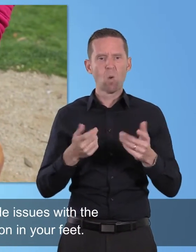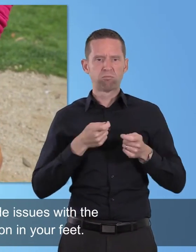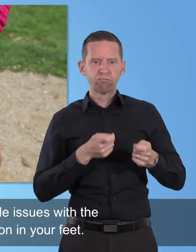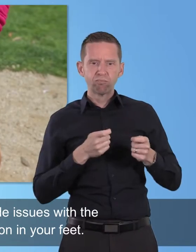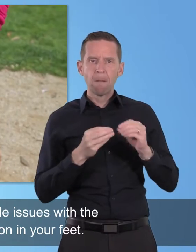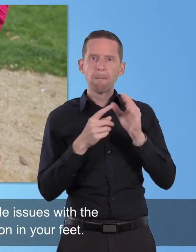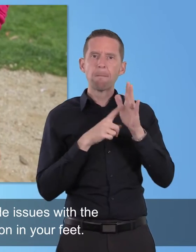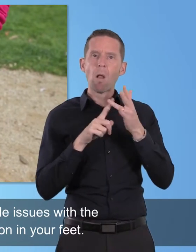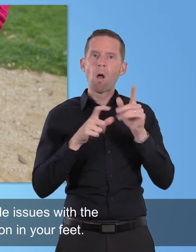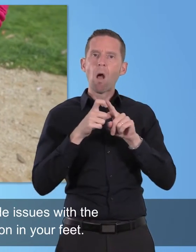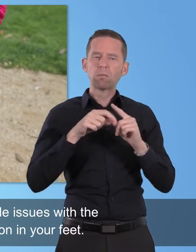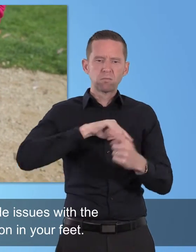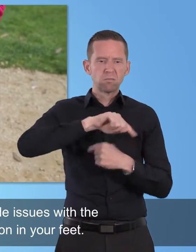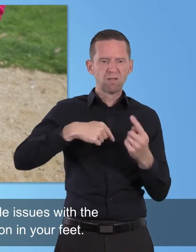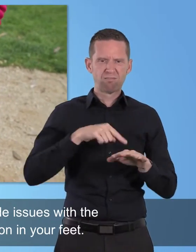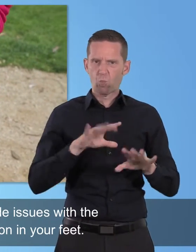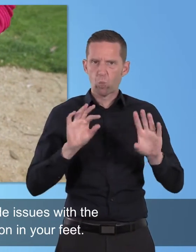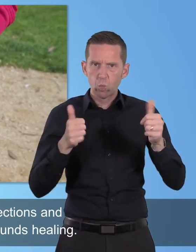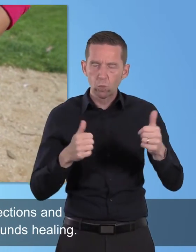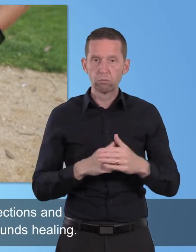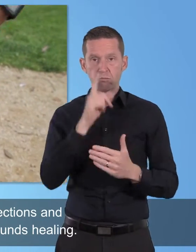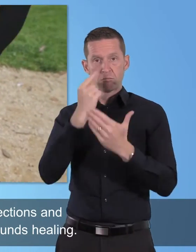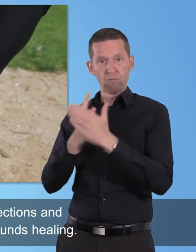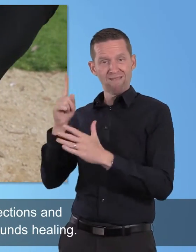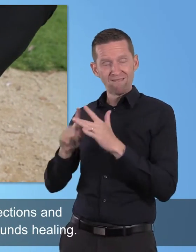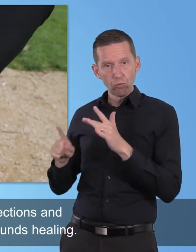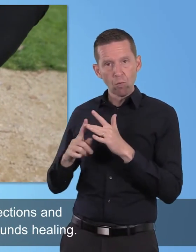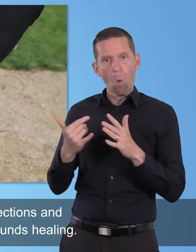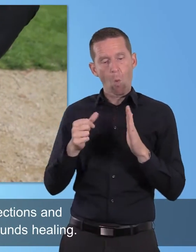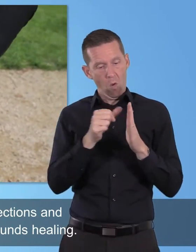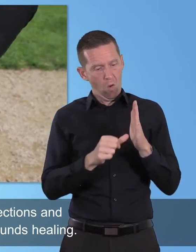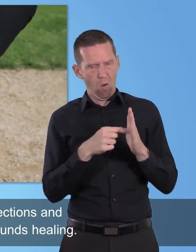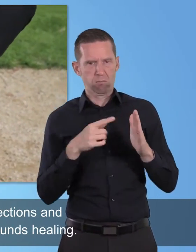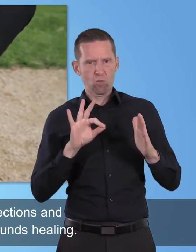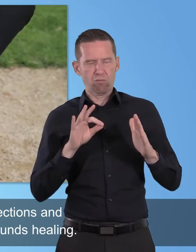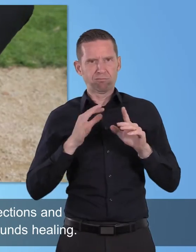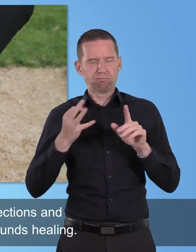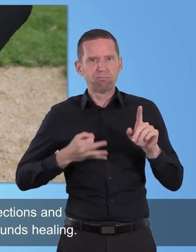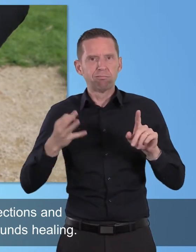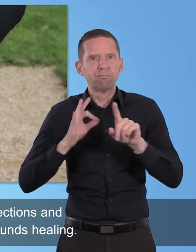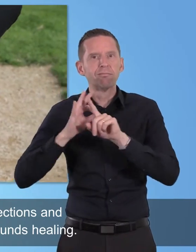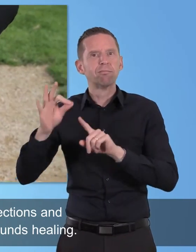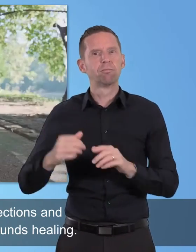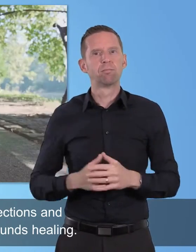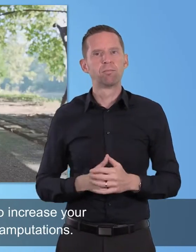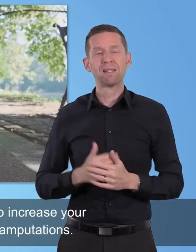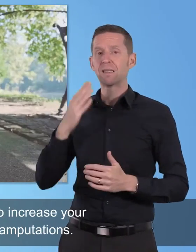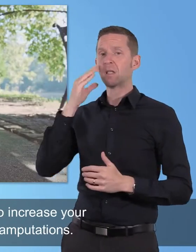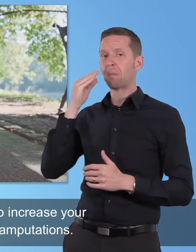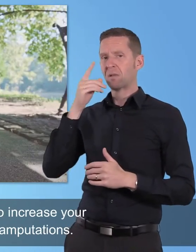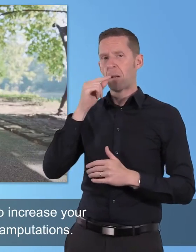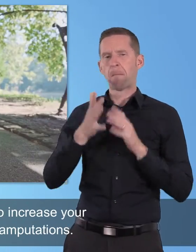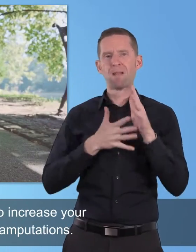nerves or blood circulation in your feet. You can also get infections and have problems with wounds healing. Having